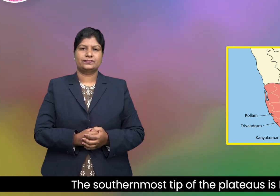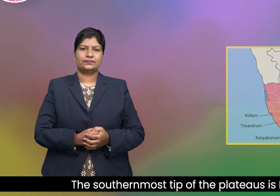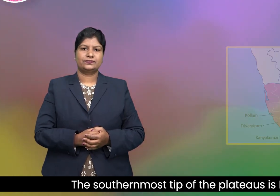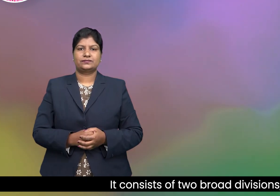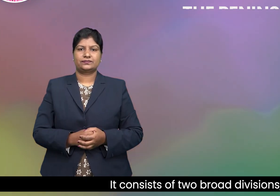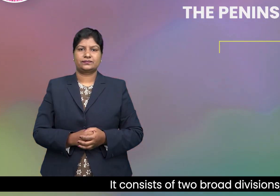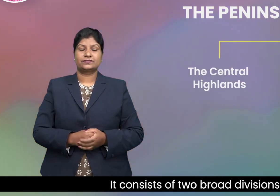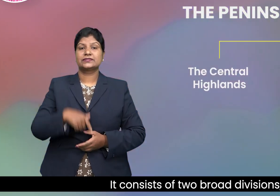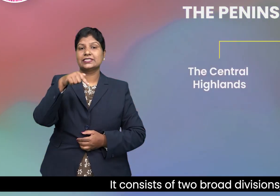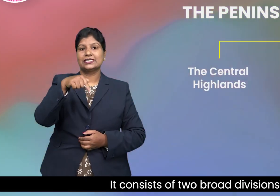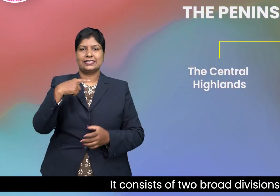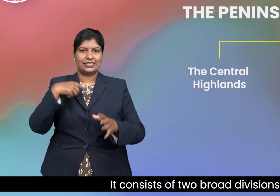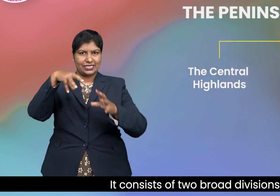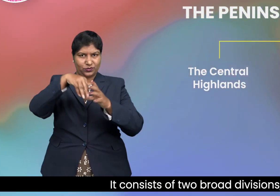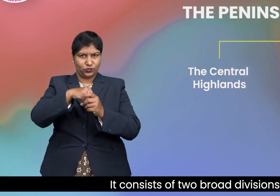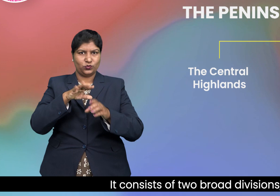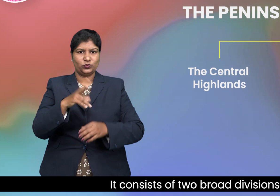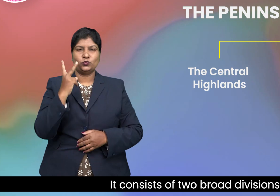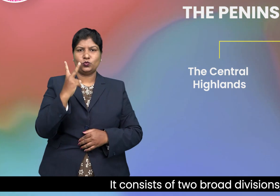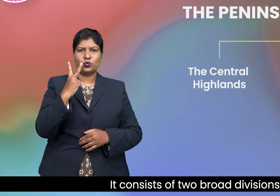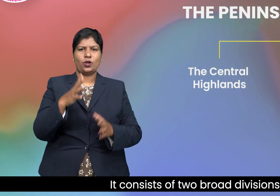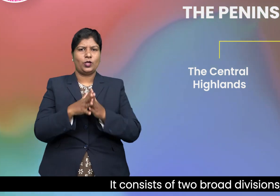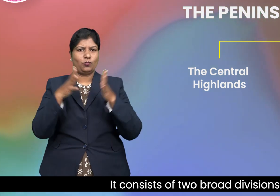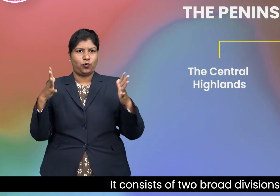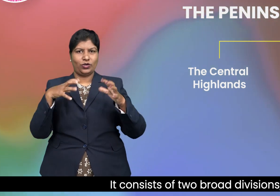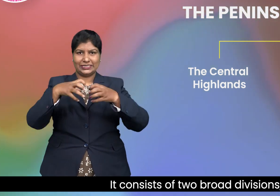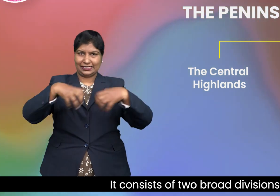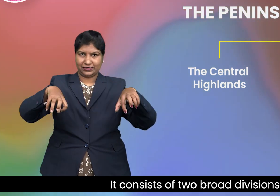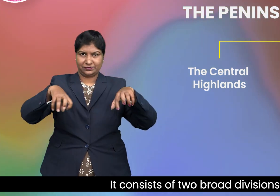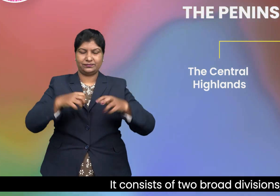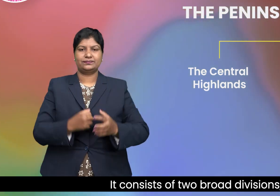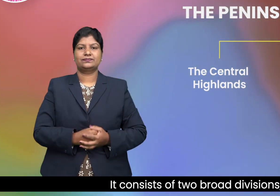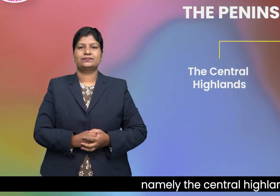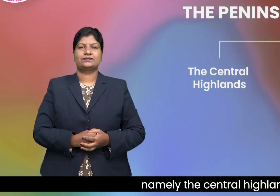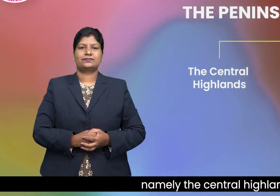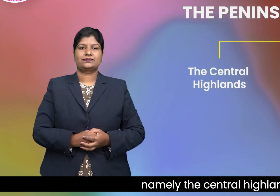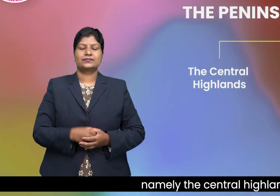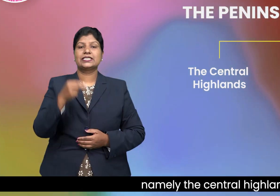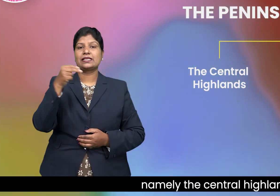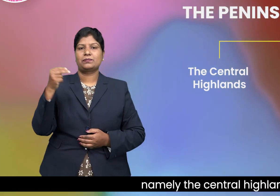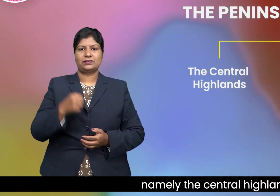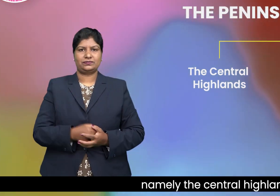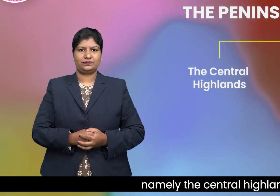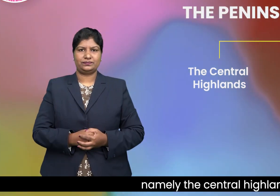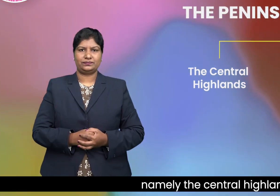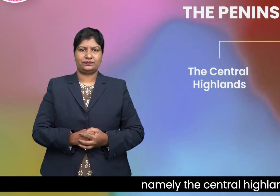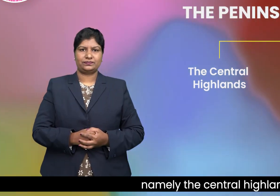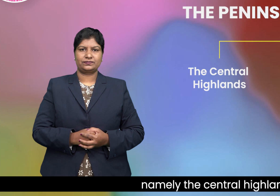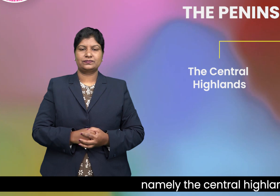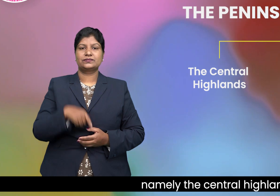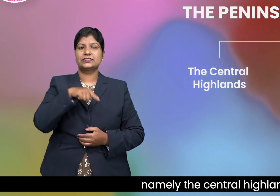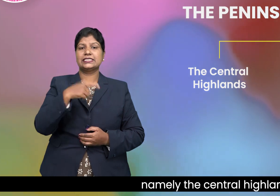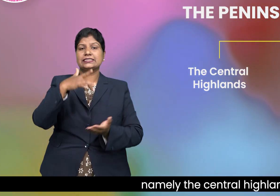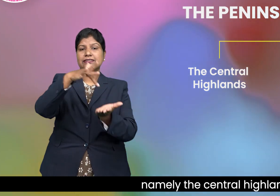it consists of two broad divisions namely the